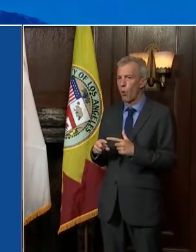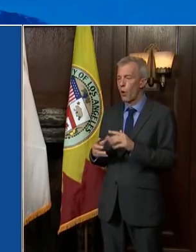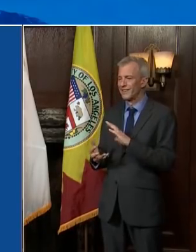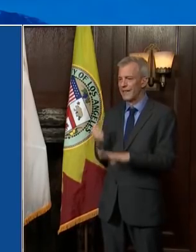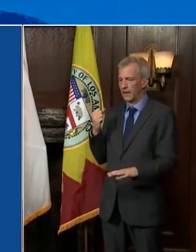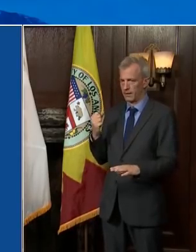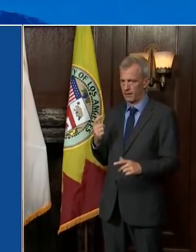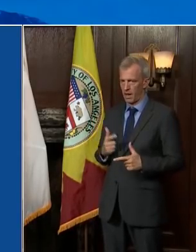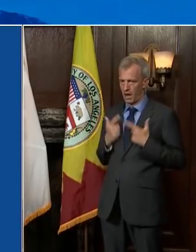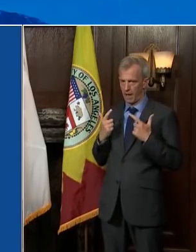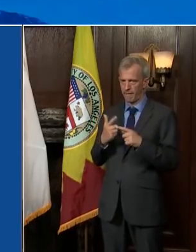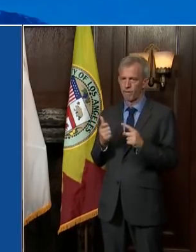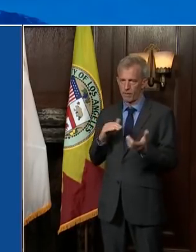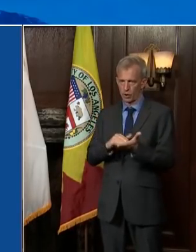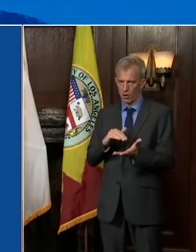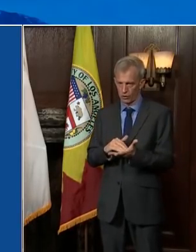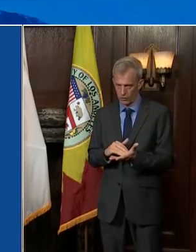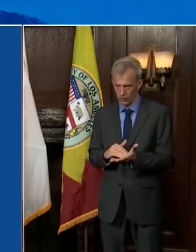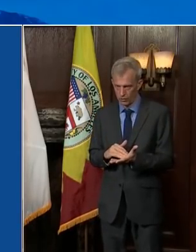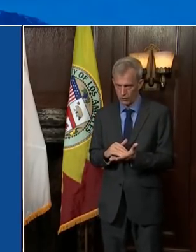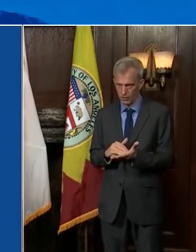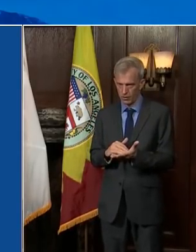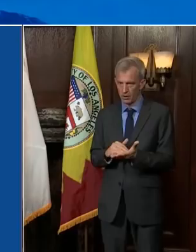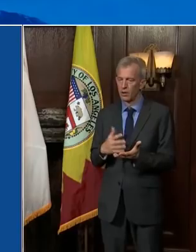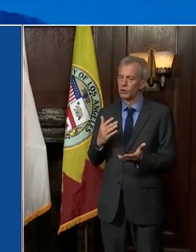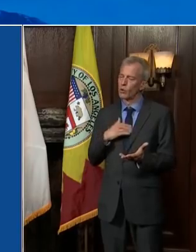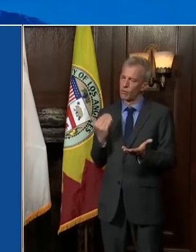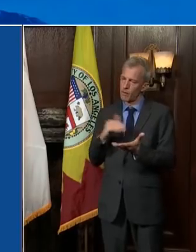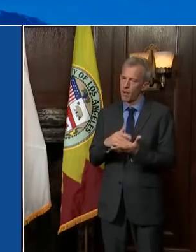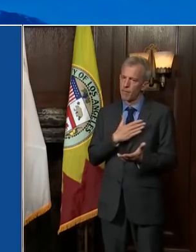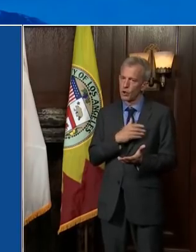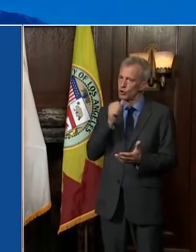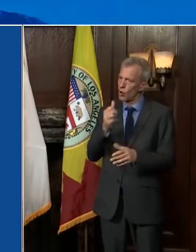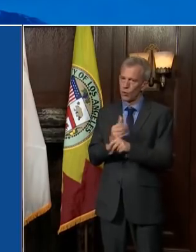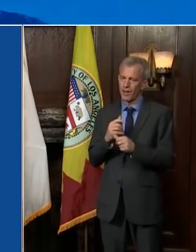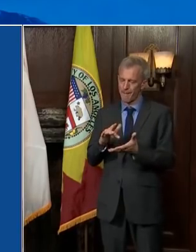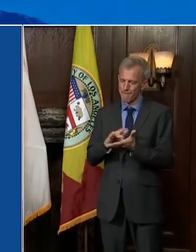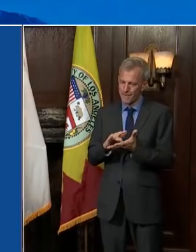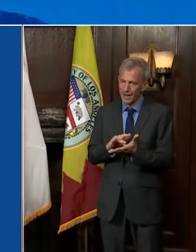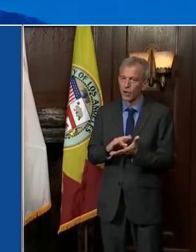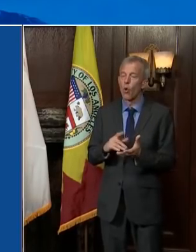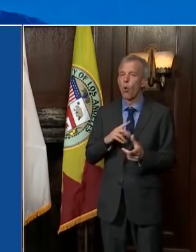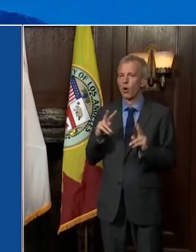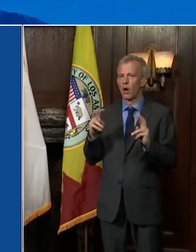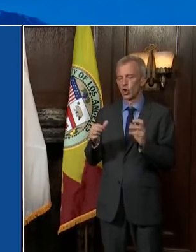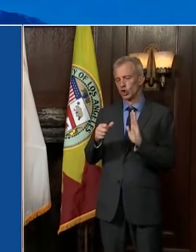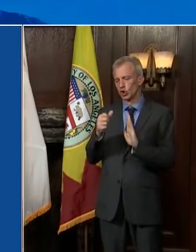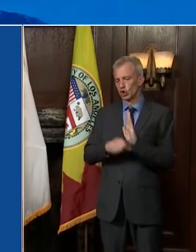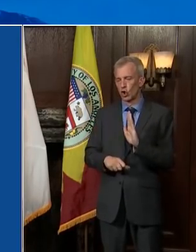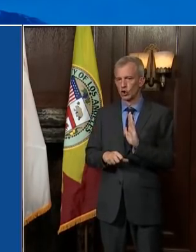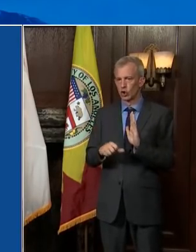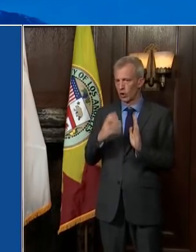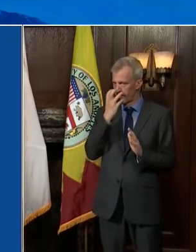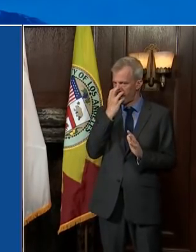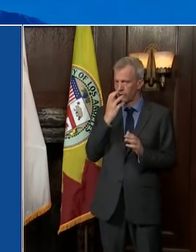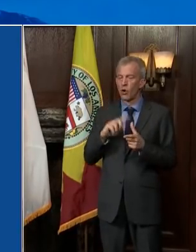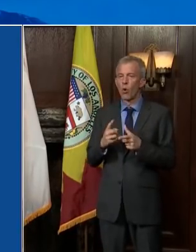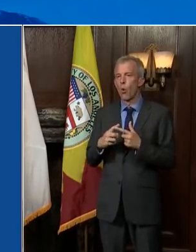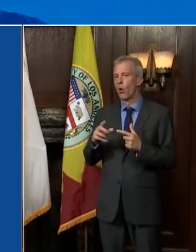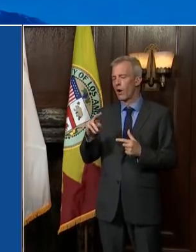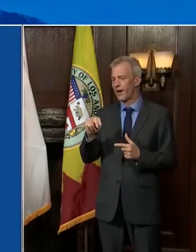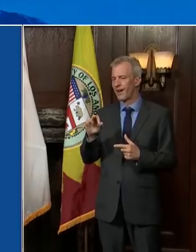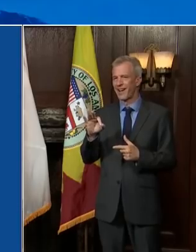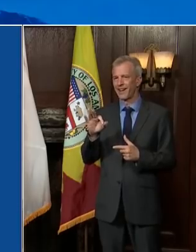protect them for them. So I repeat, please do not get medical grade or surgical masks or these N95